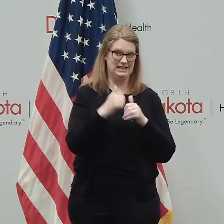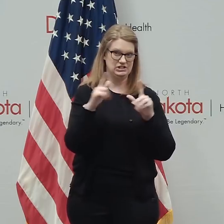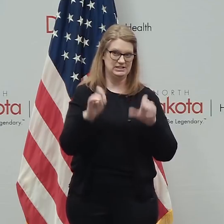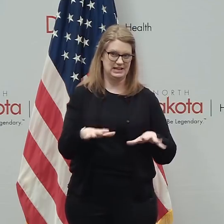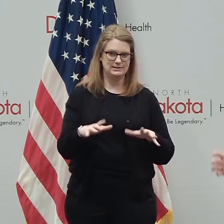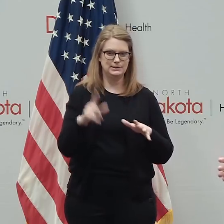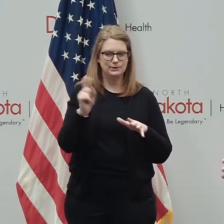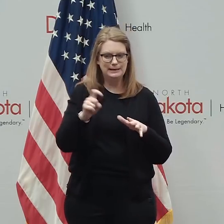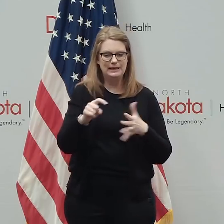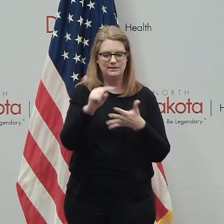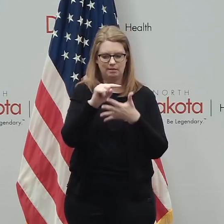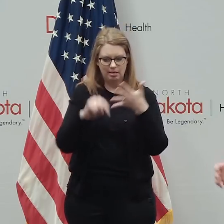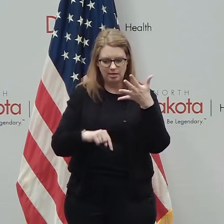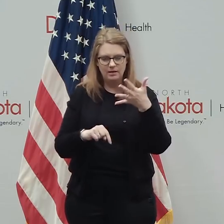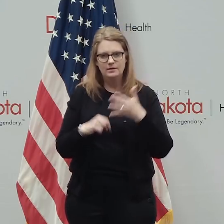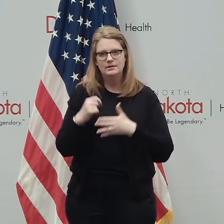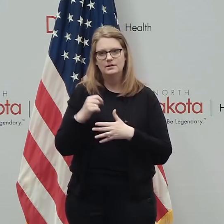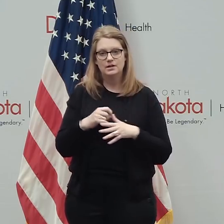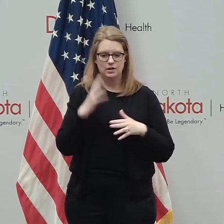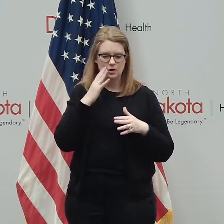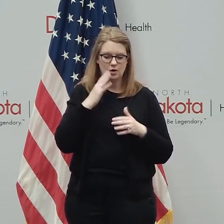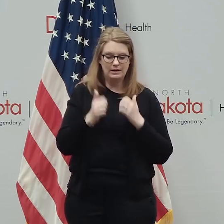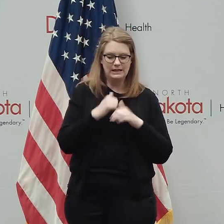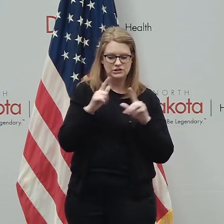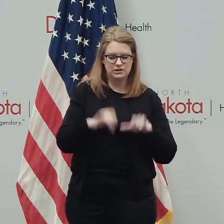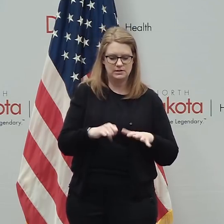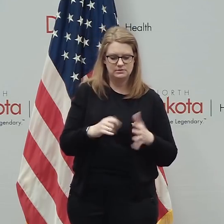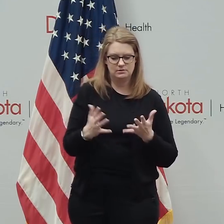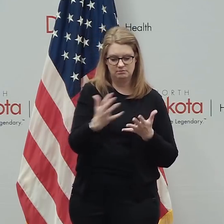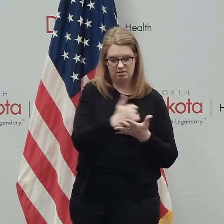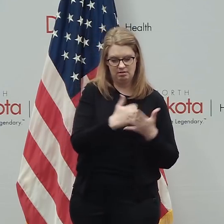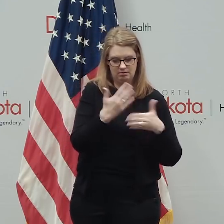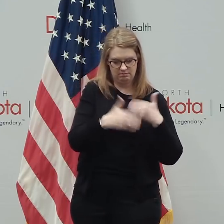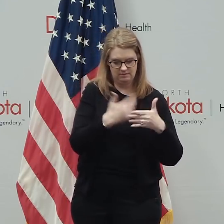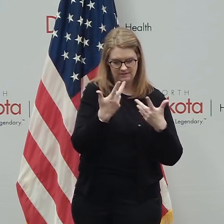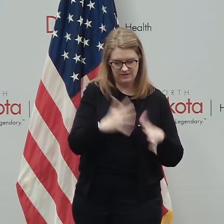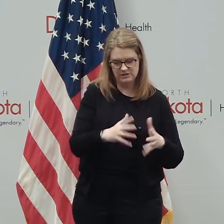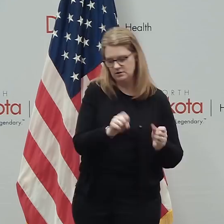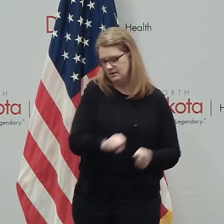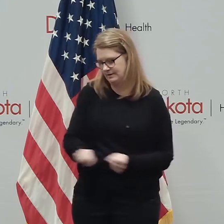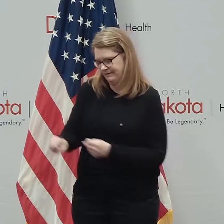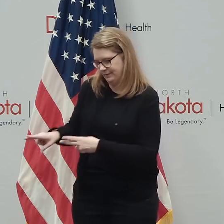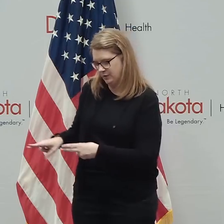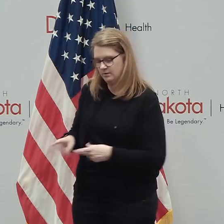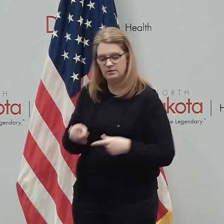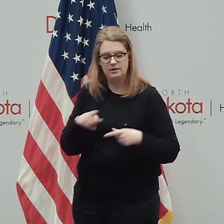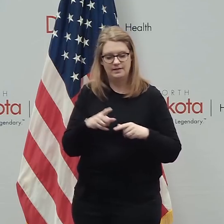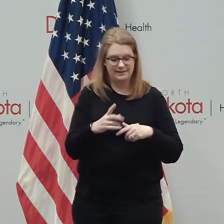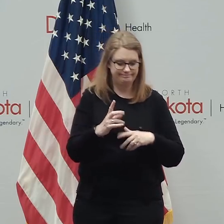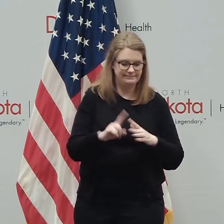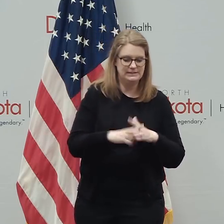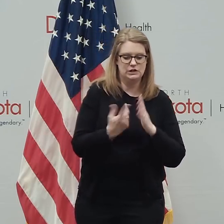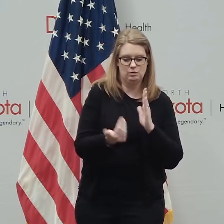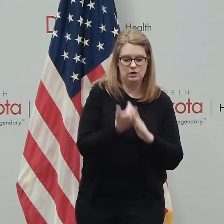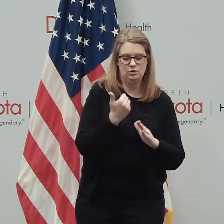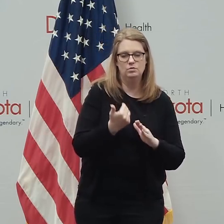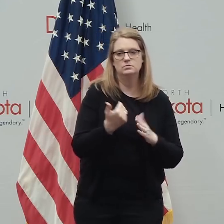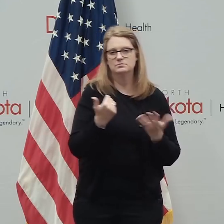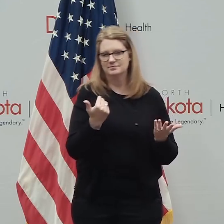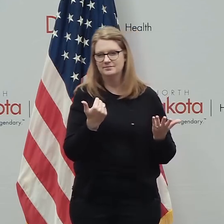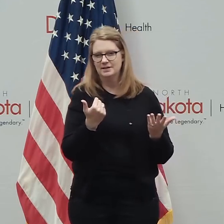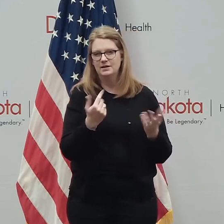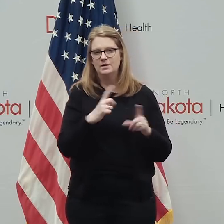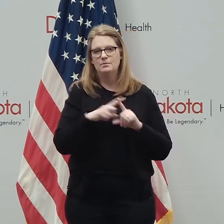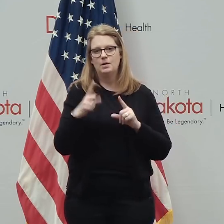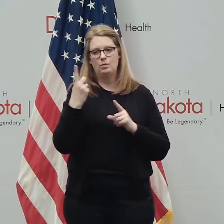Some of that stuff you've got to throw away after each test to make sure you've got a clean environment. And an order